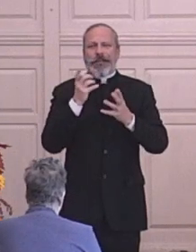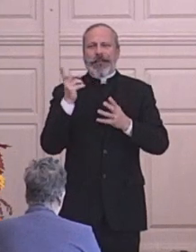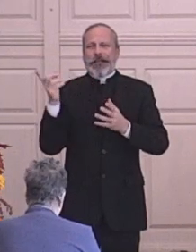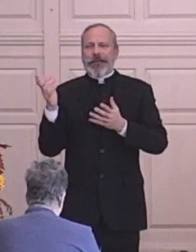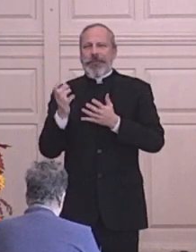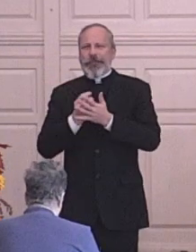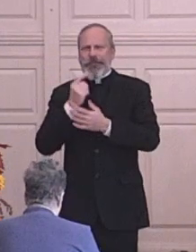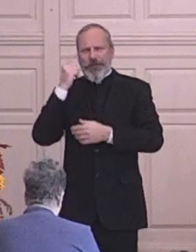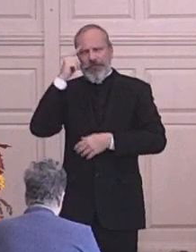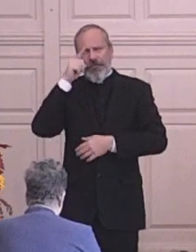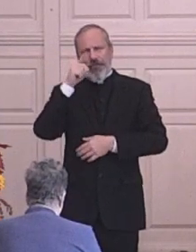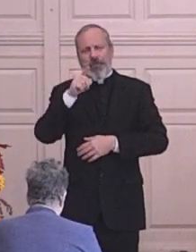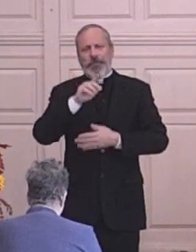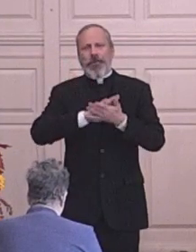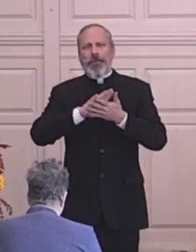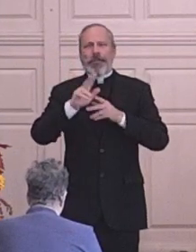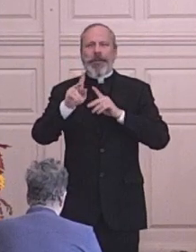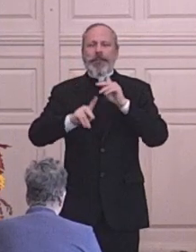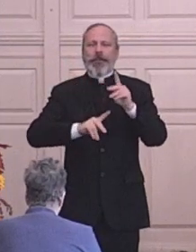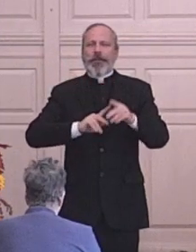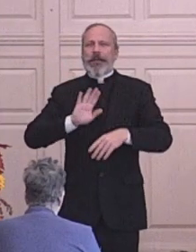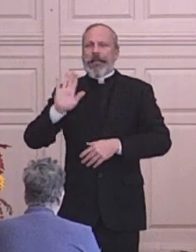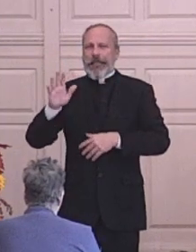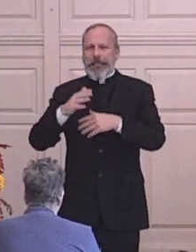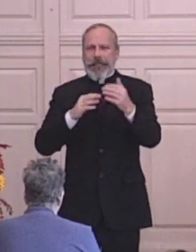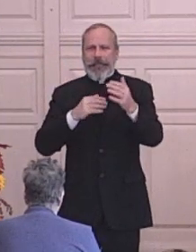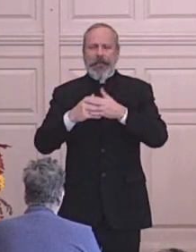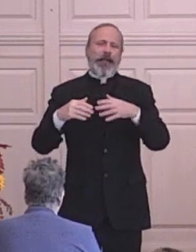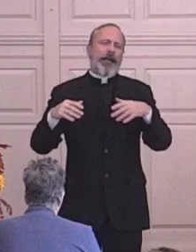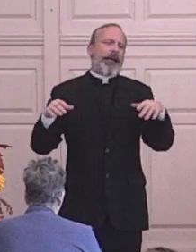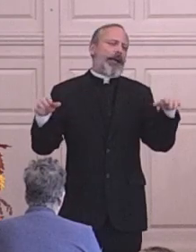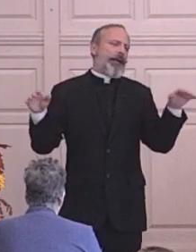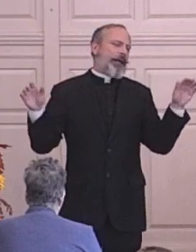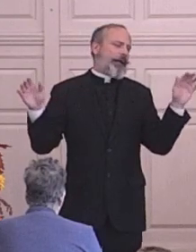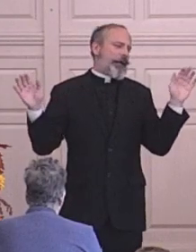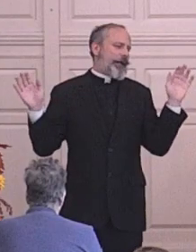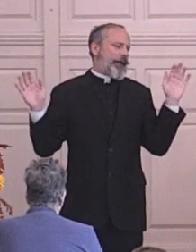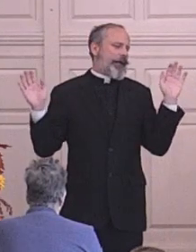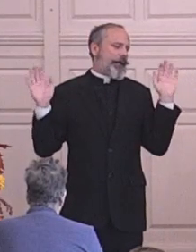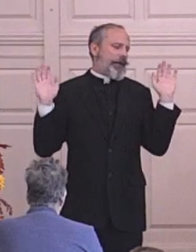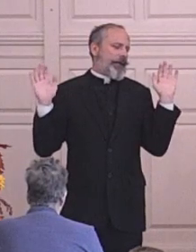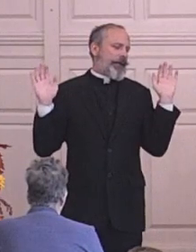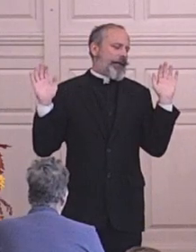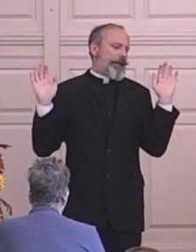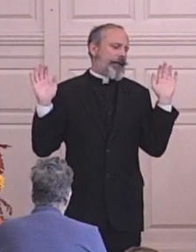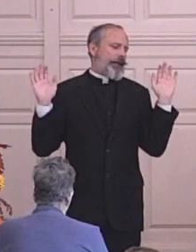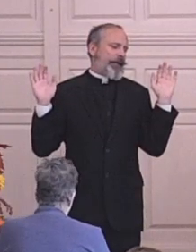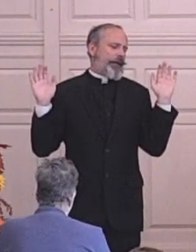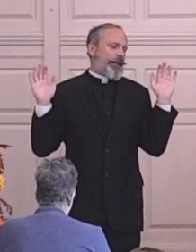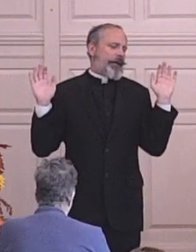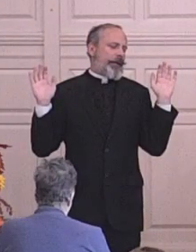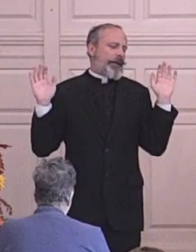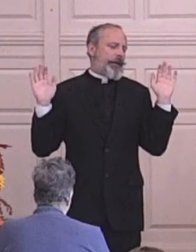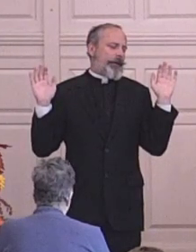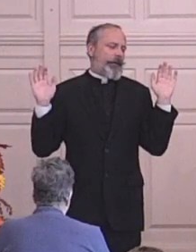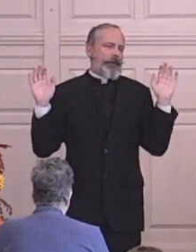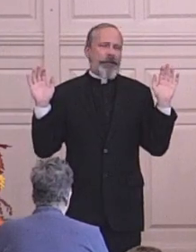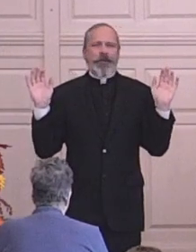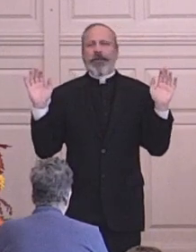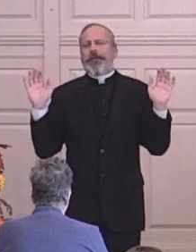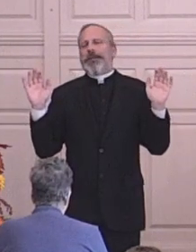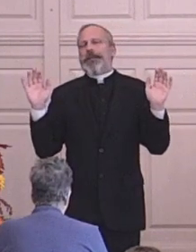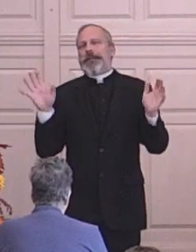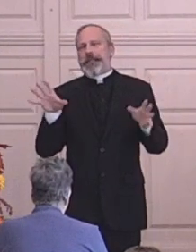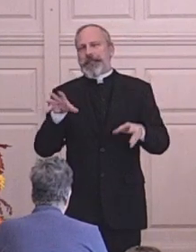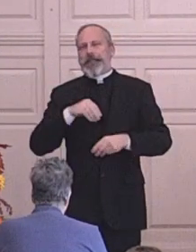will and gaining for you a holy people. He stretched out his hands as he endured